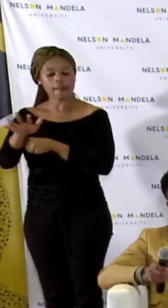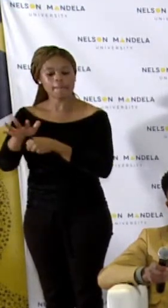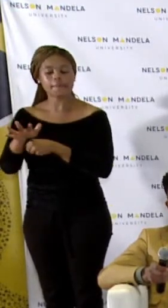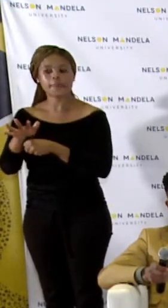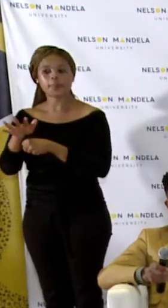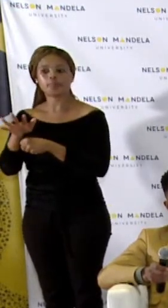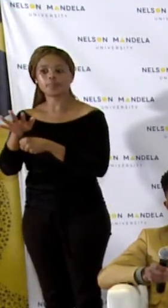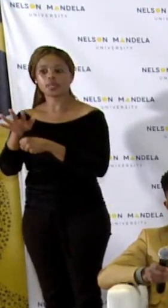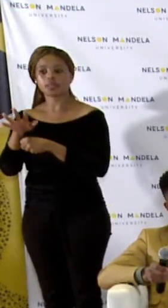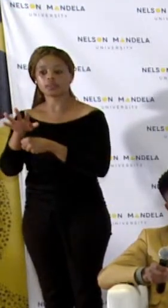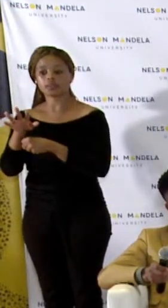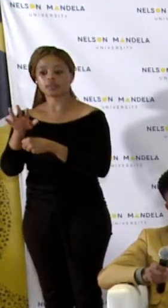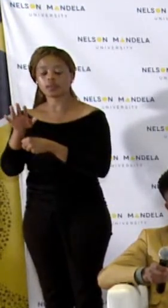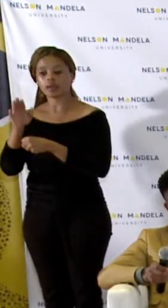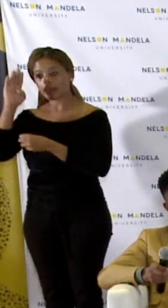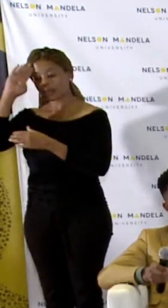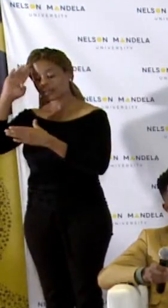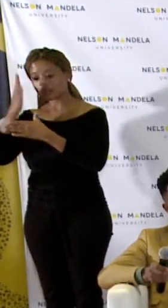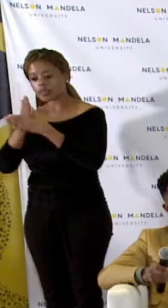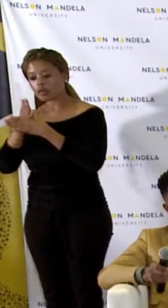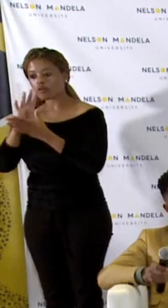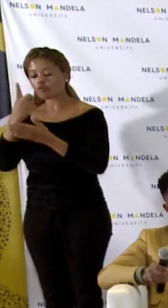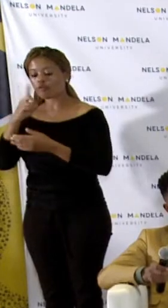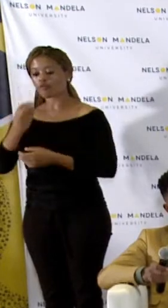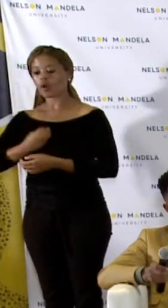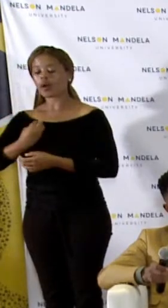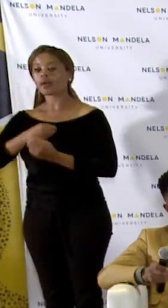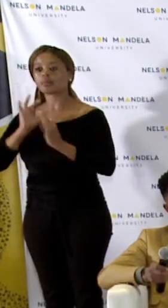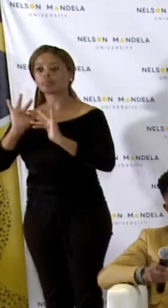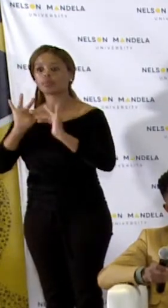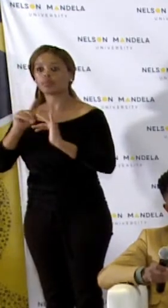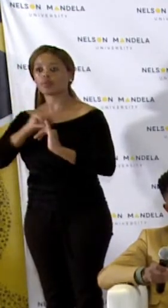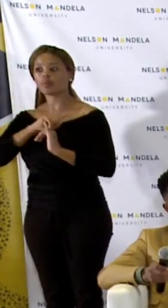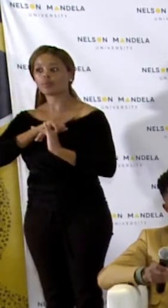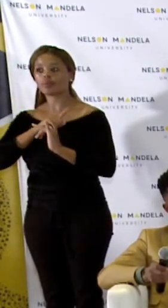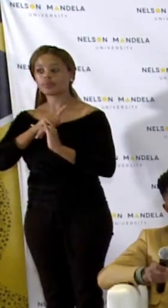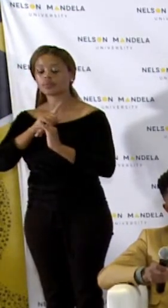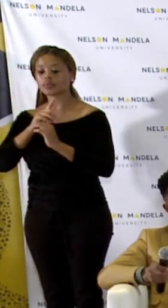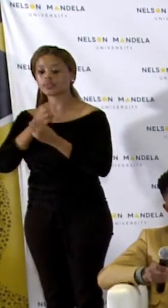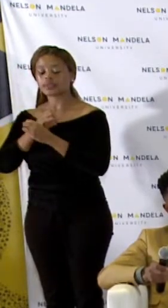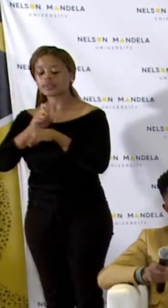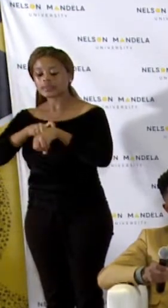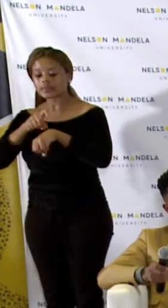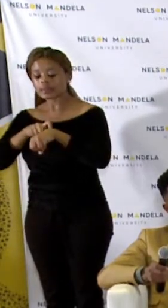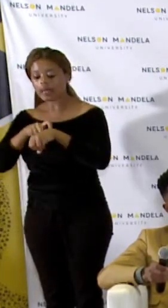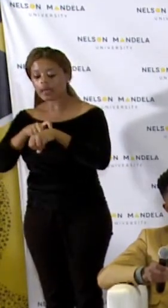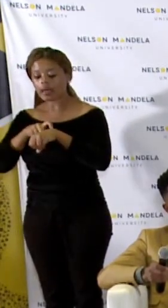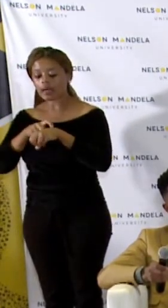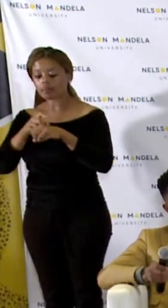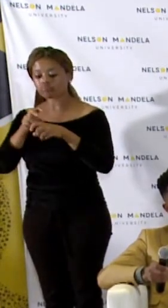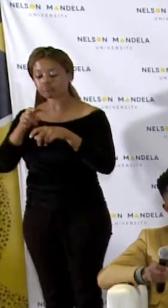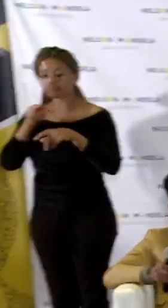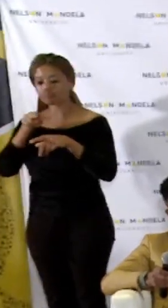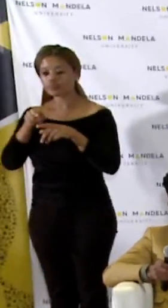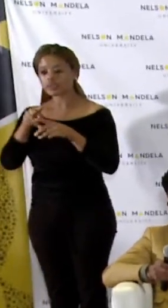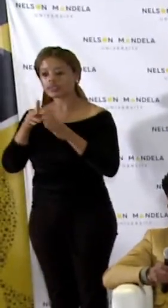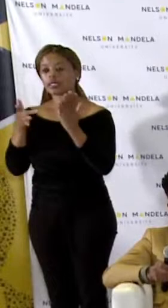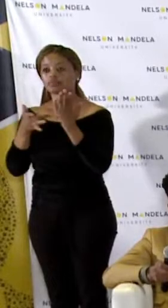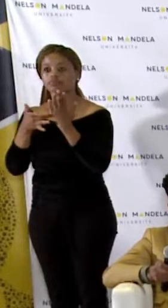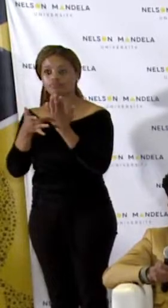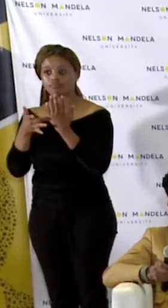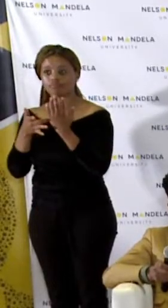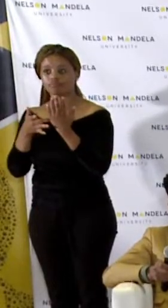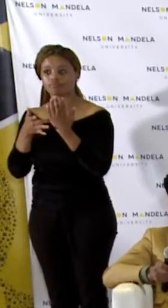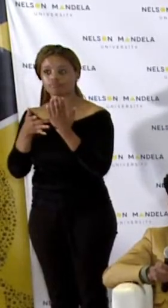on the psychologies of young people because of the time they spend on these addicting